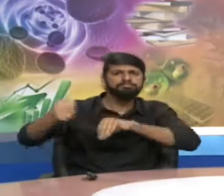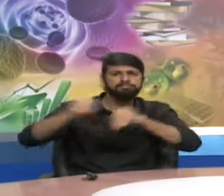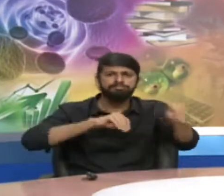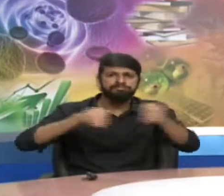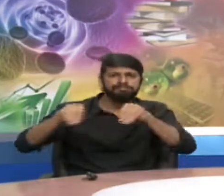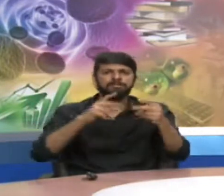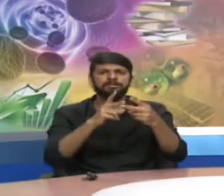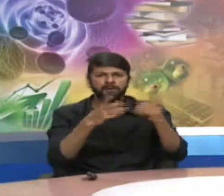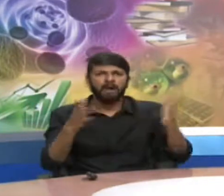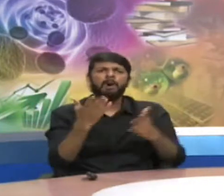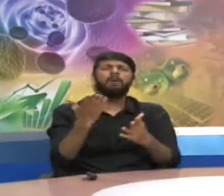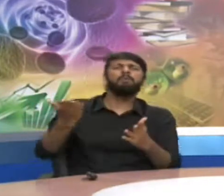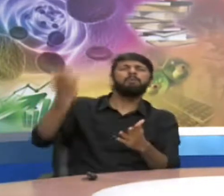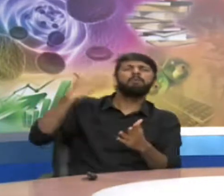animals in movement.